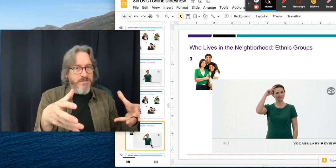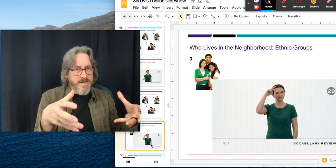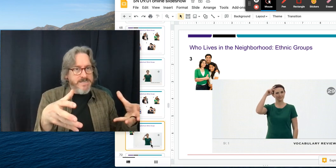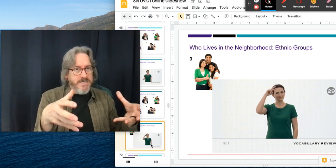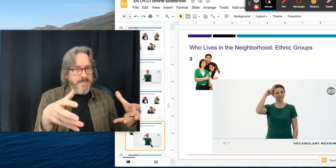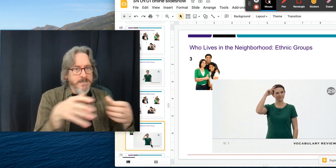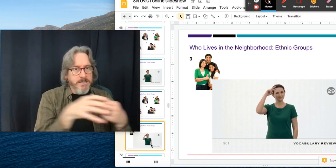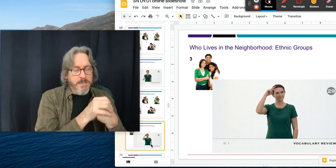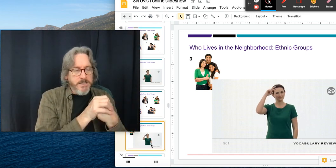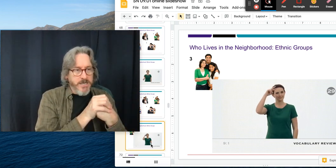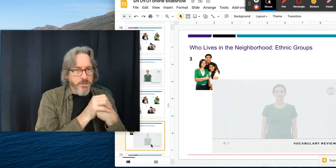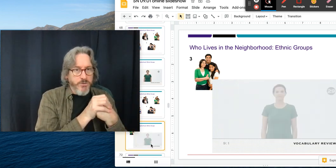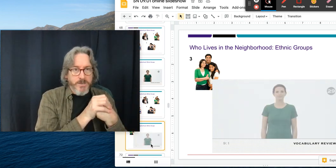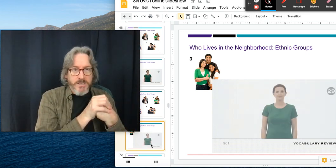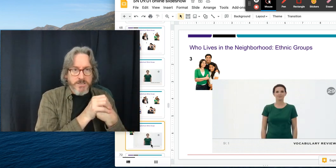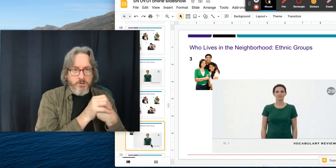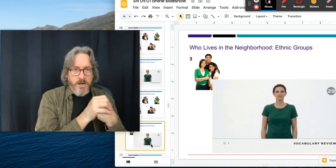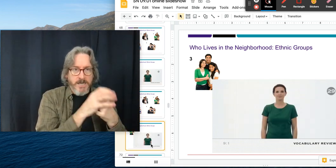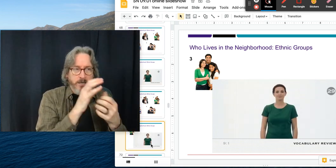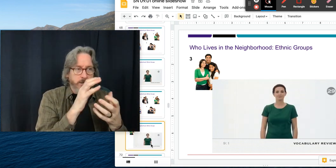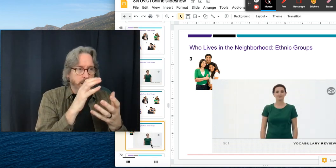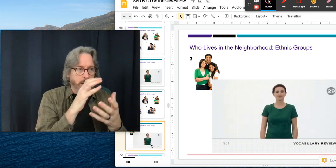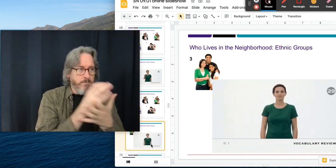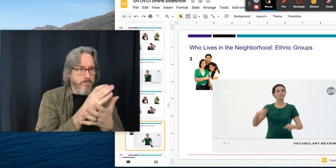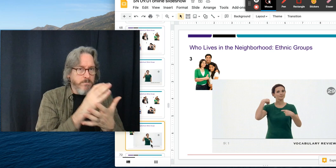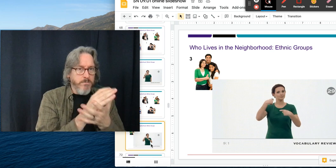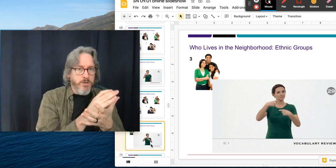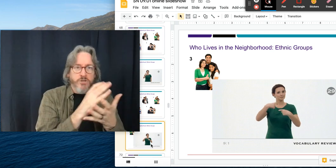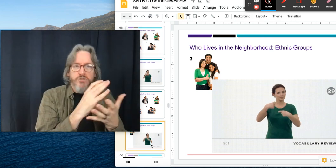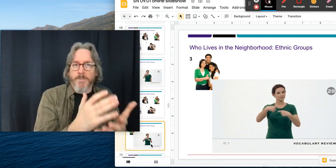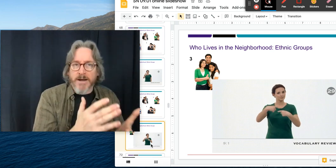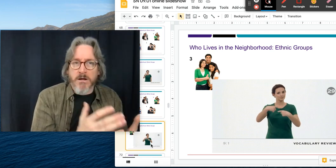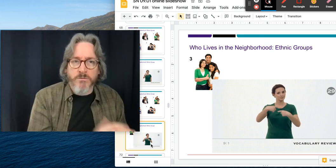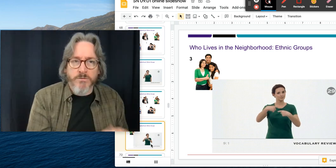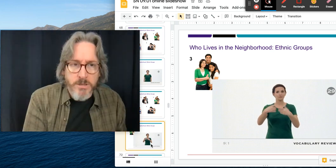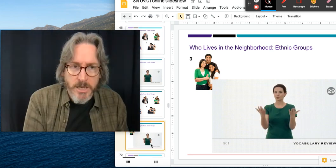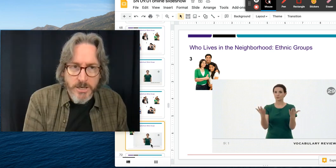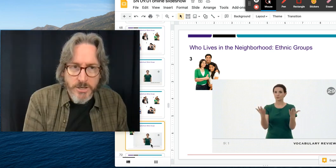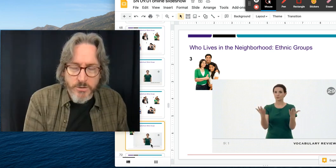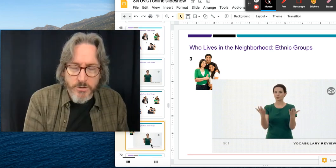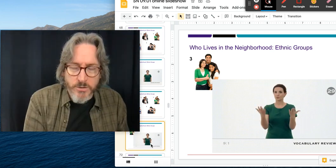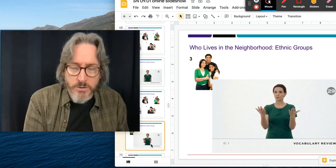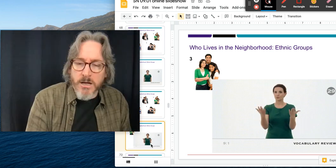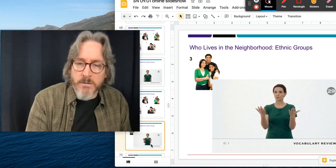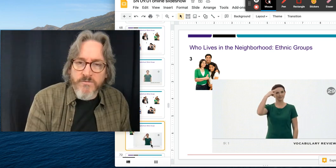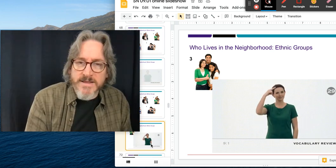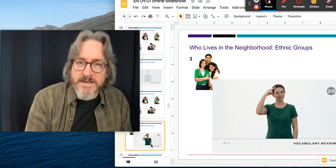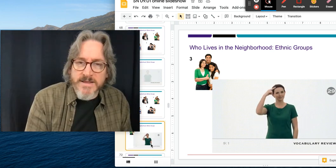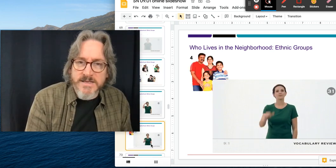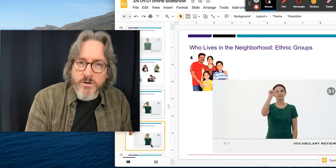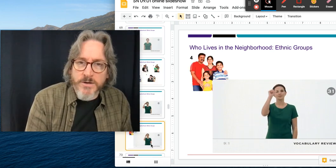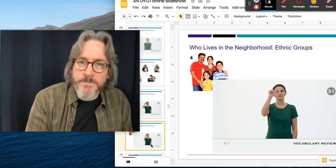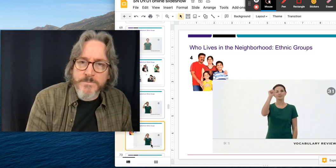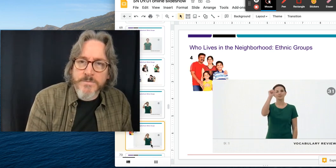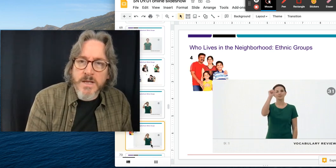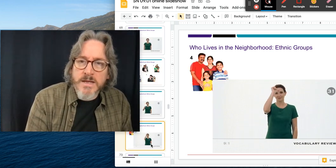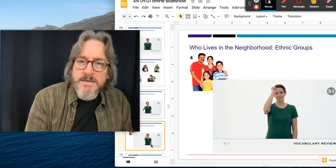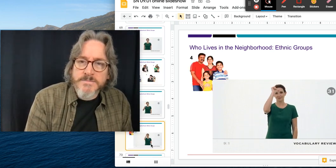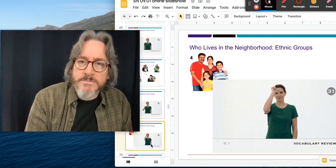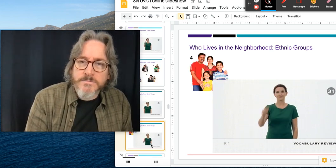any ethnicity that you need to, or any cultural background, and you can find the sign for